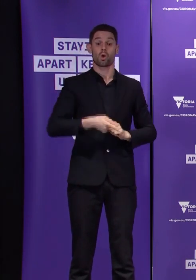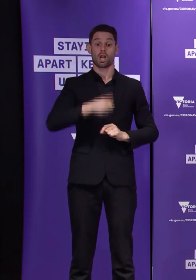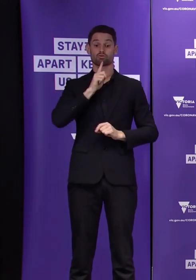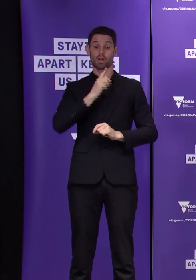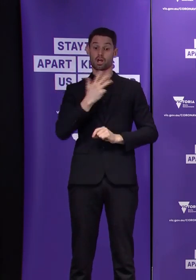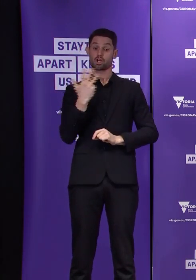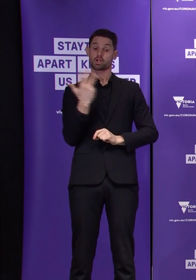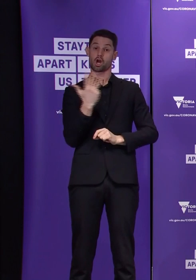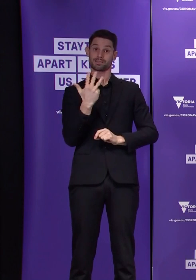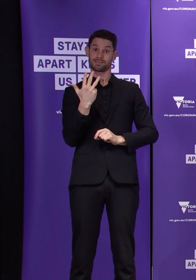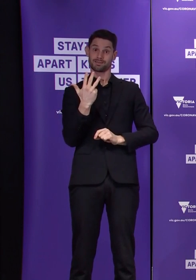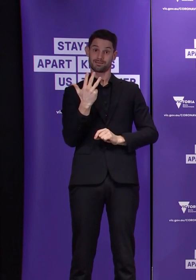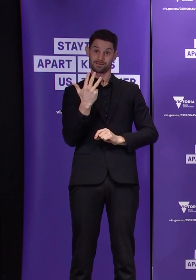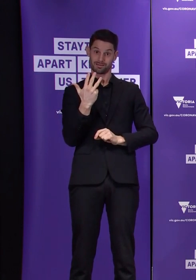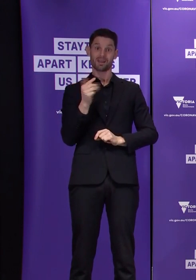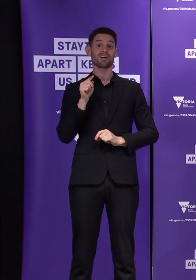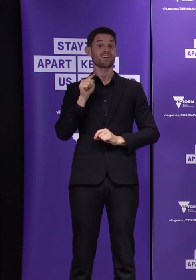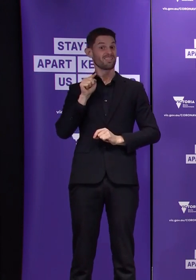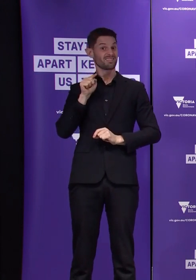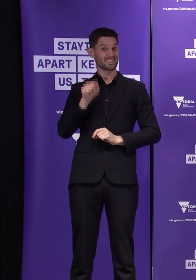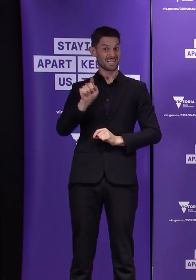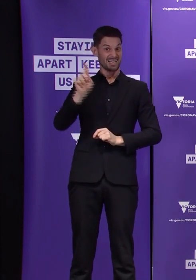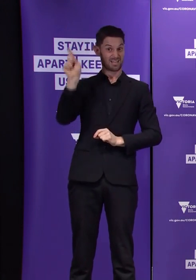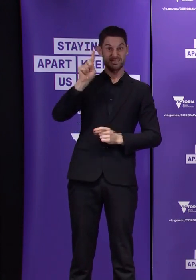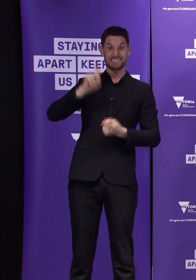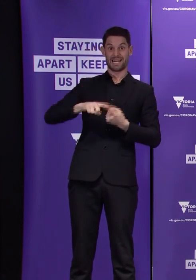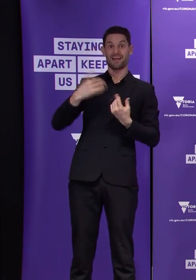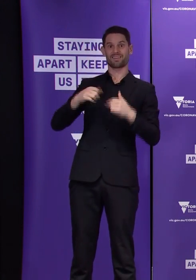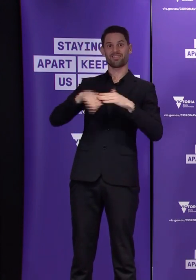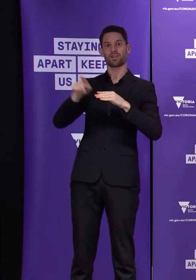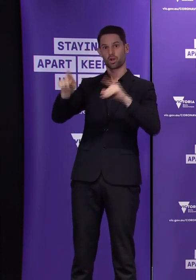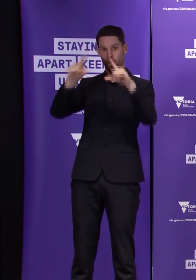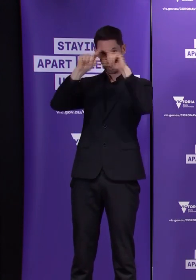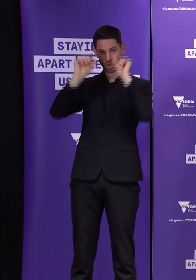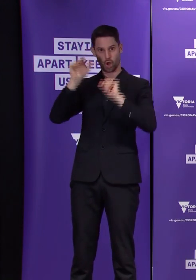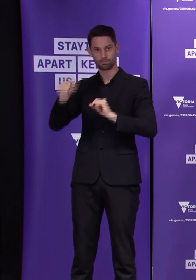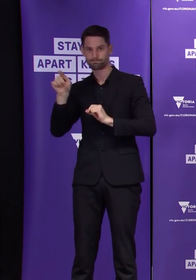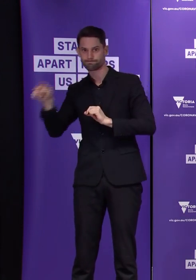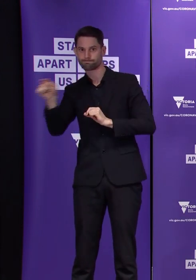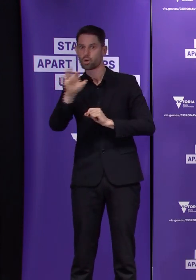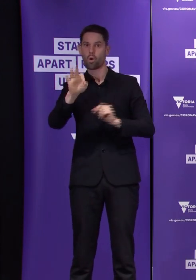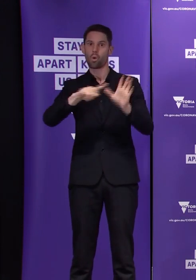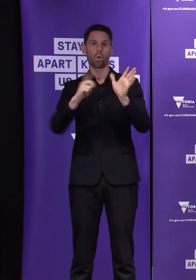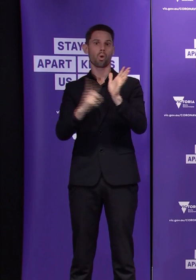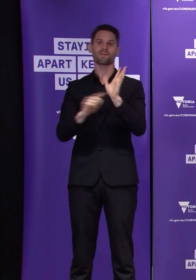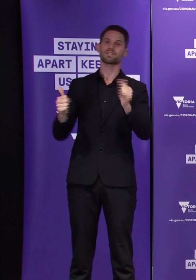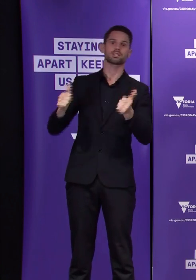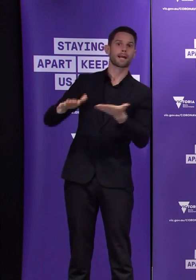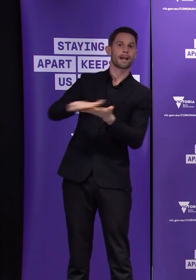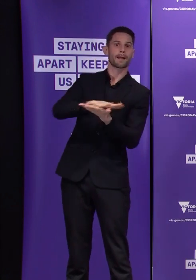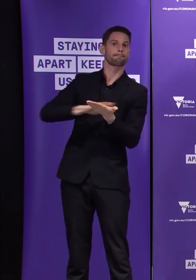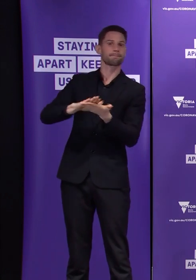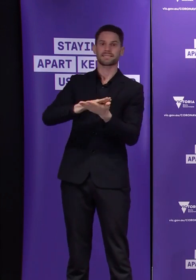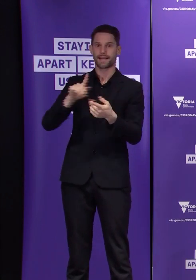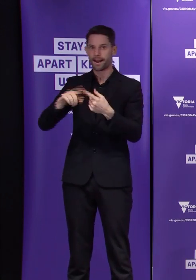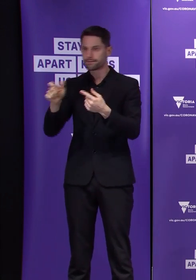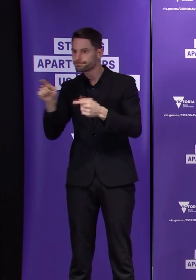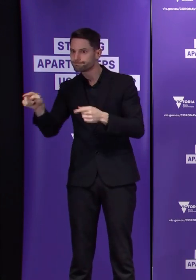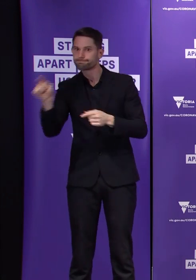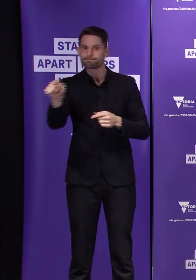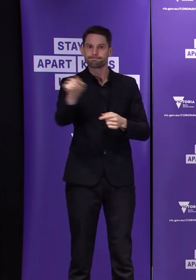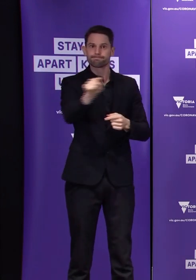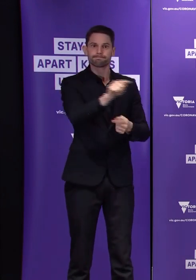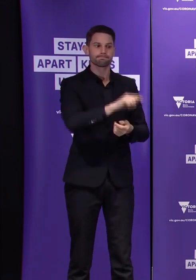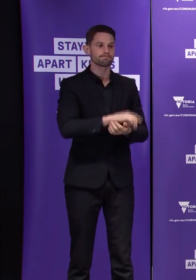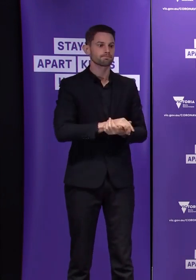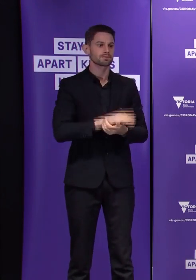119 of those 148 outbreaks are currently active. And I probably don't need to provide you any further details